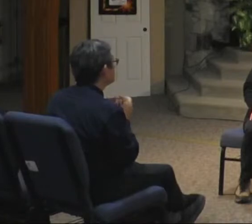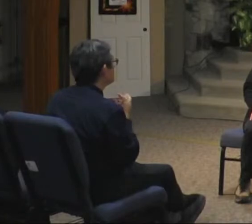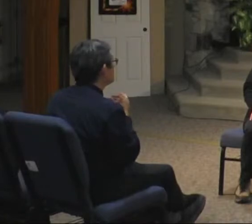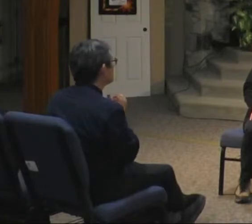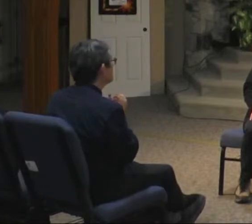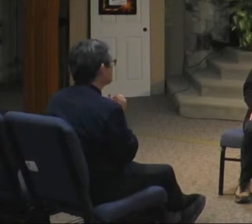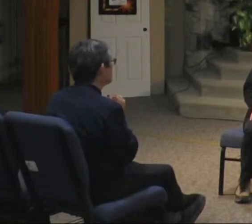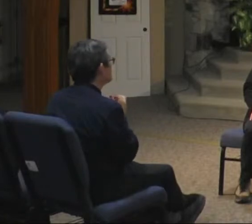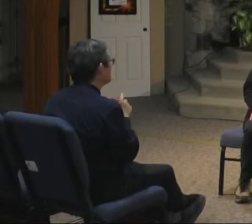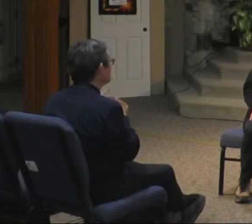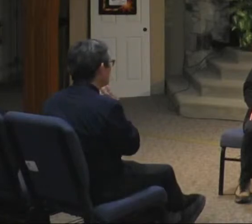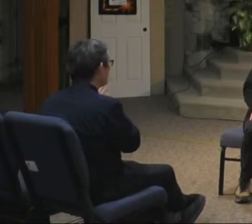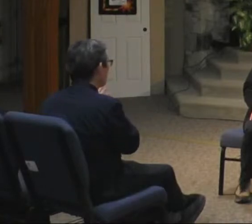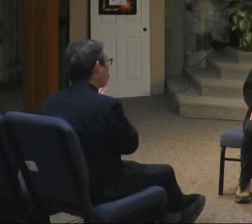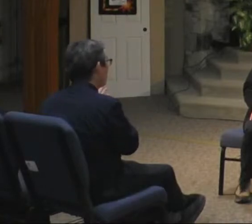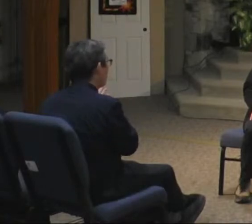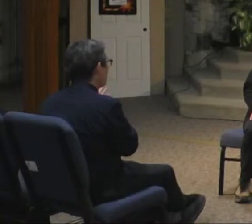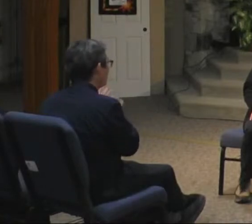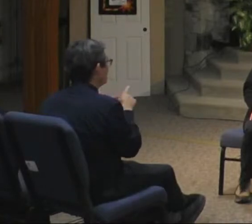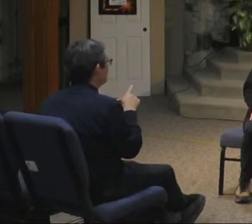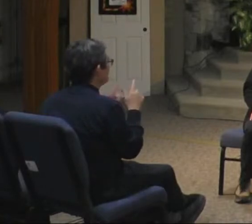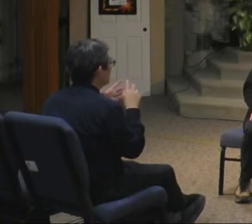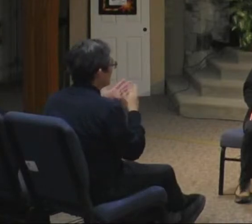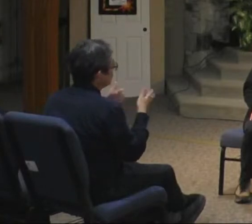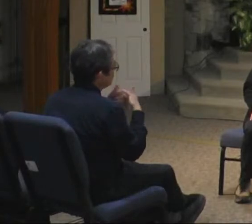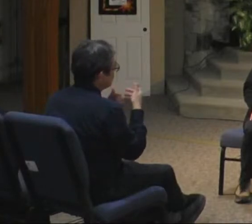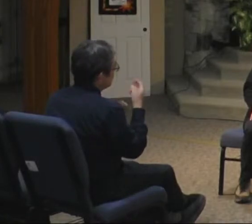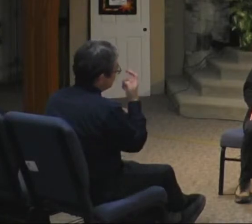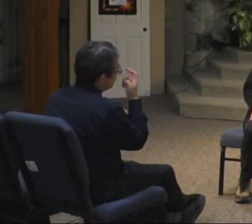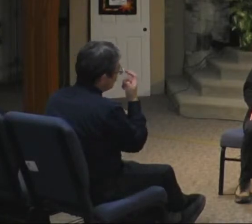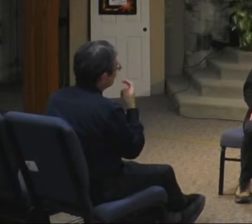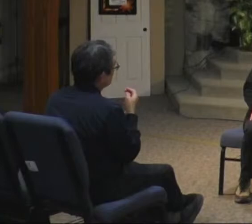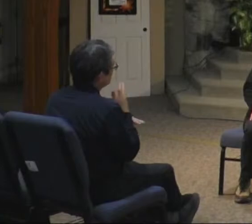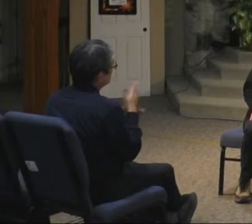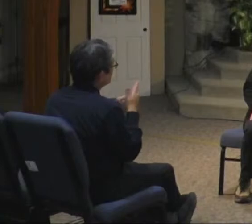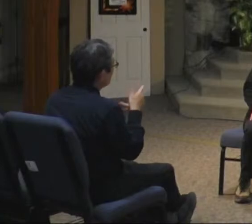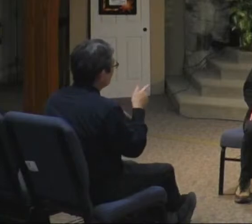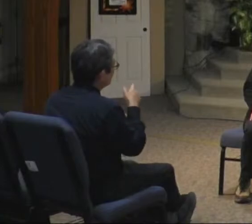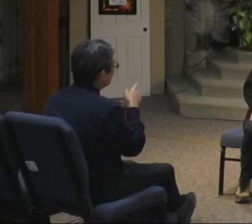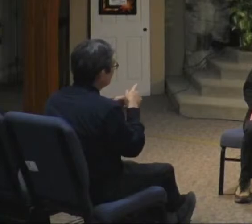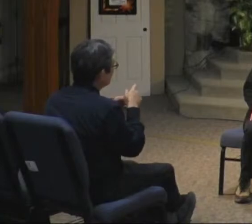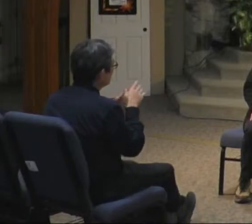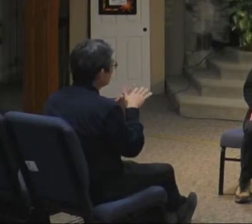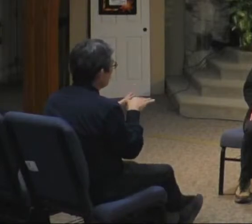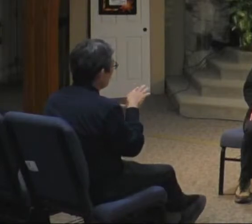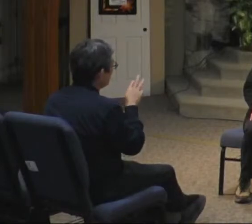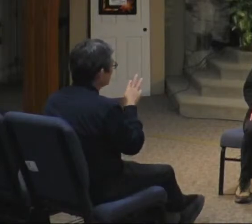easily than in Japanese. If it's in Japanese, it's just a lot harder.